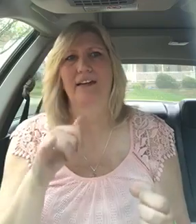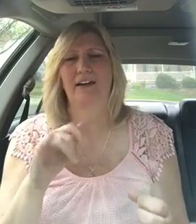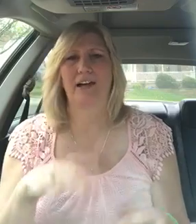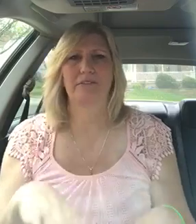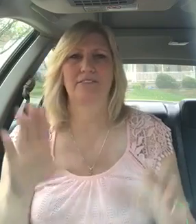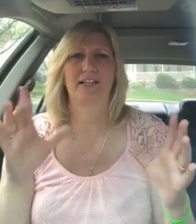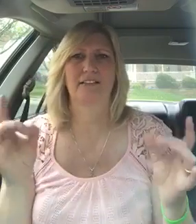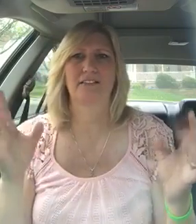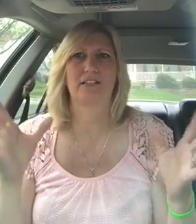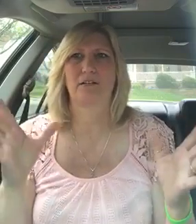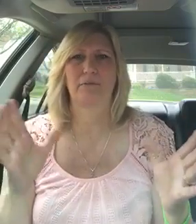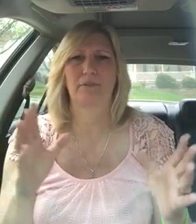that I was raised in a